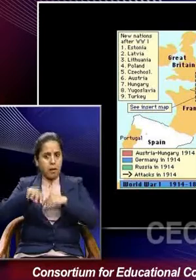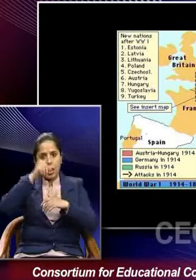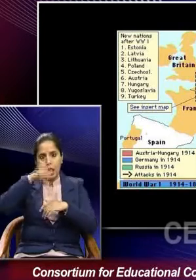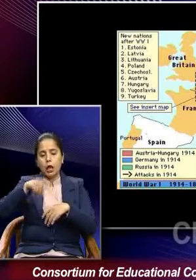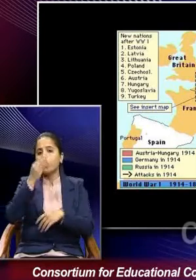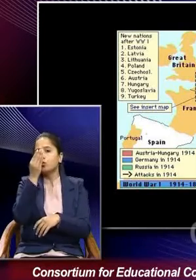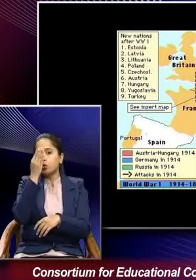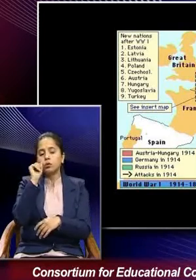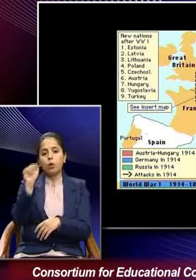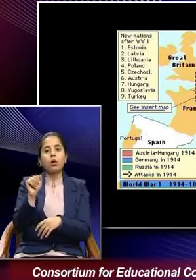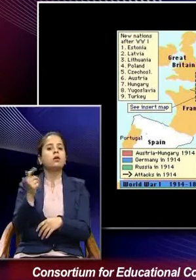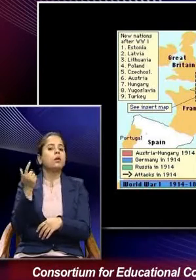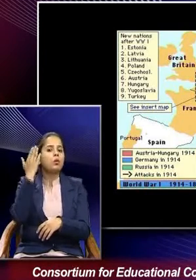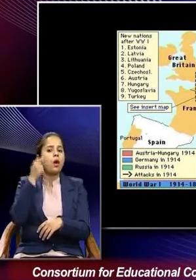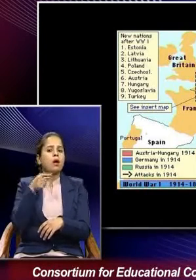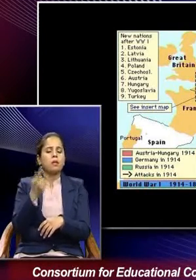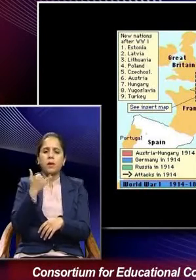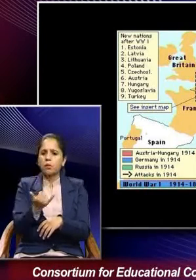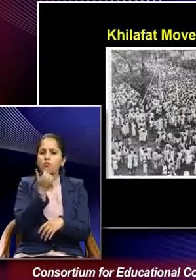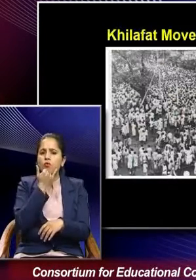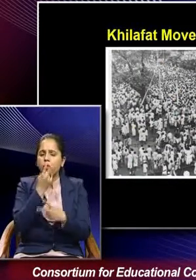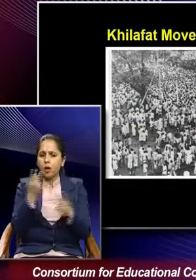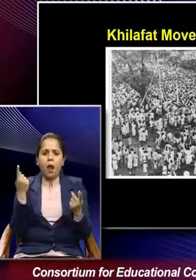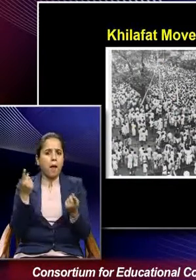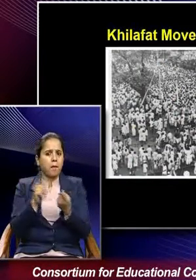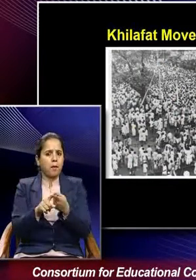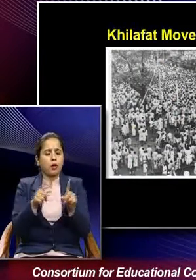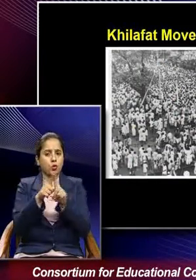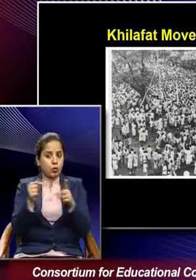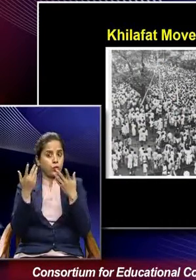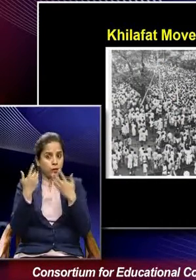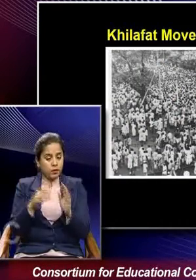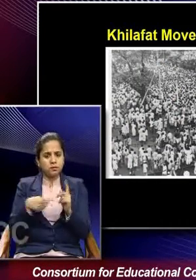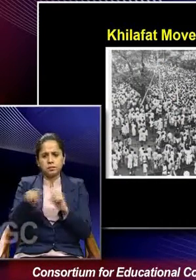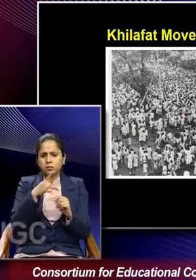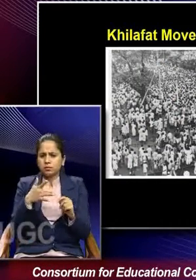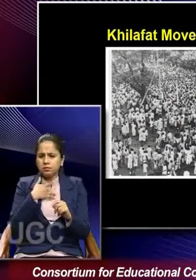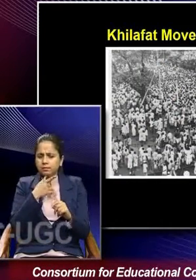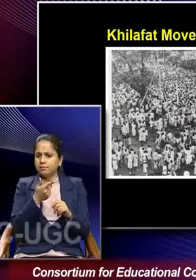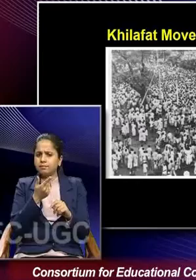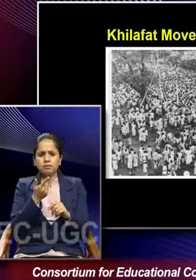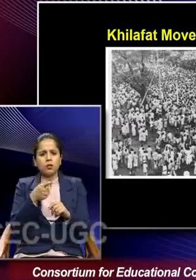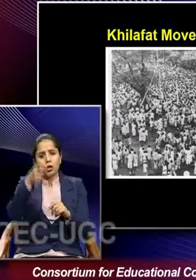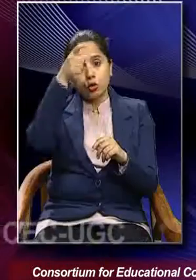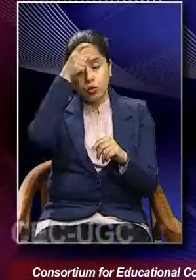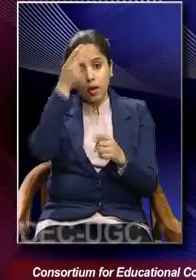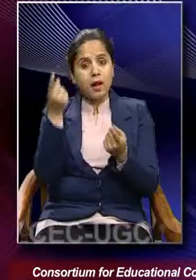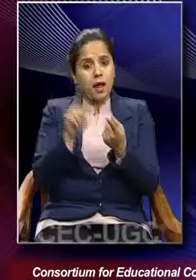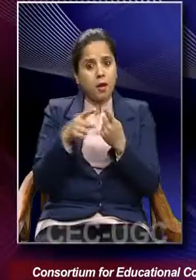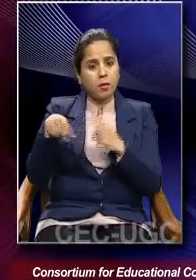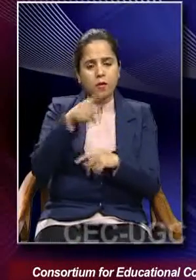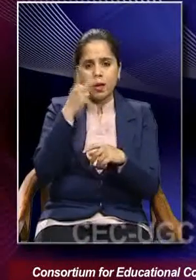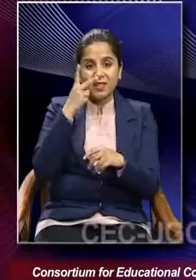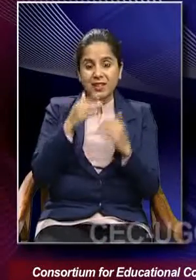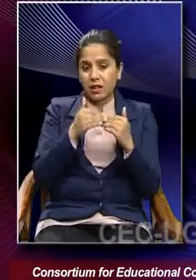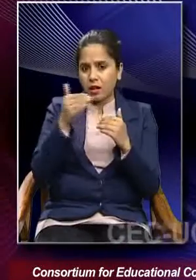Muslims because of the wrongs that had been done to Turkey in the course